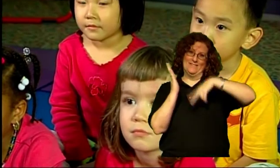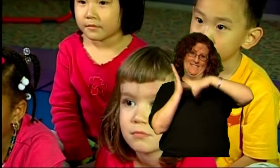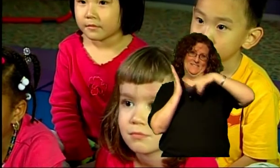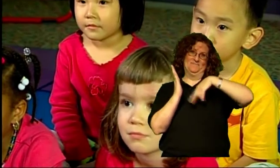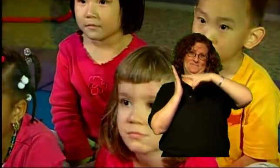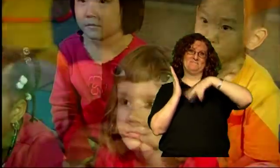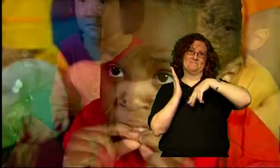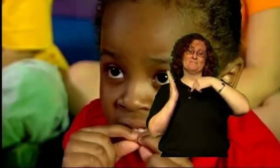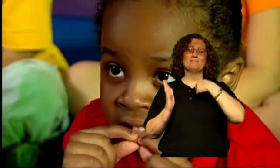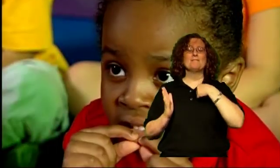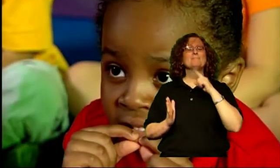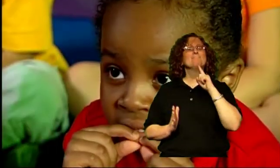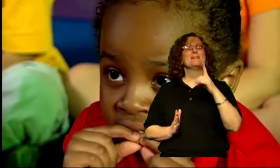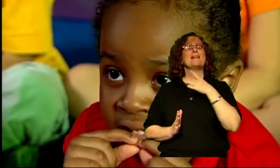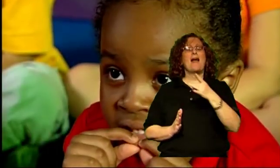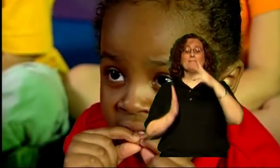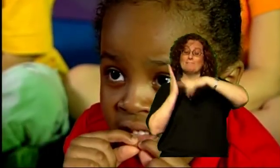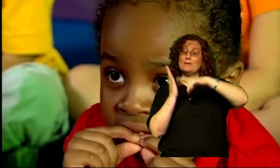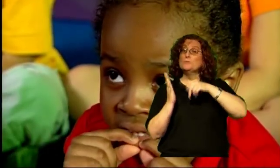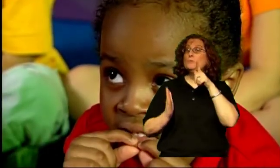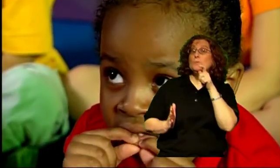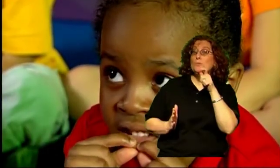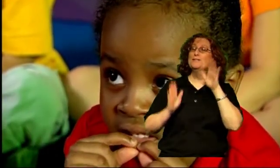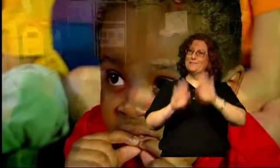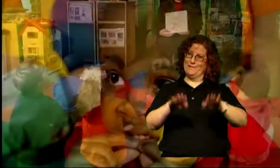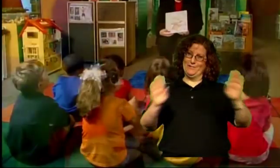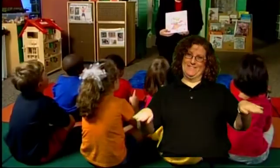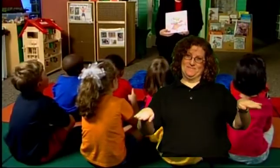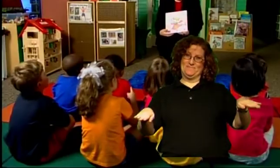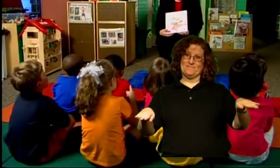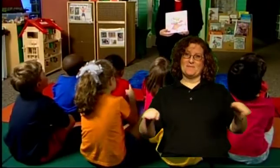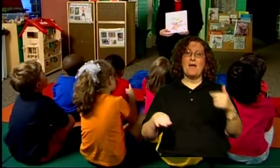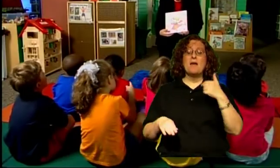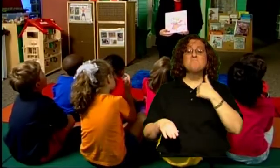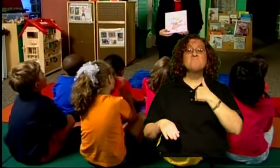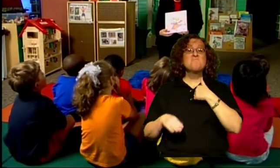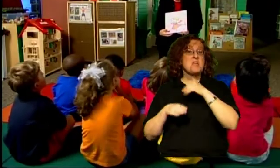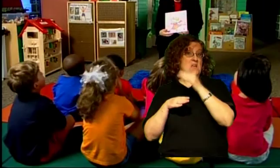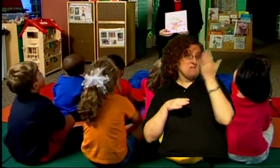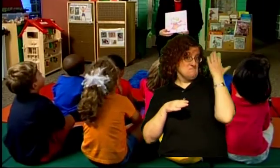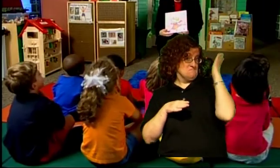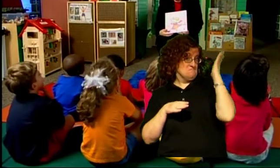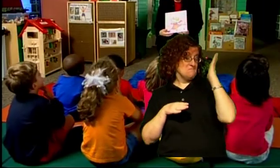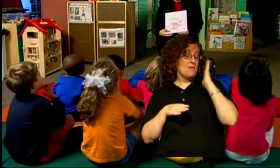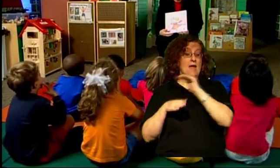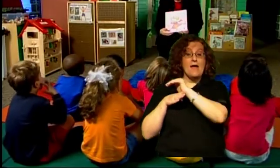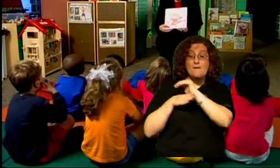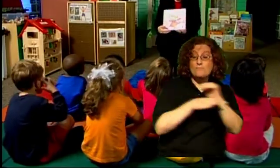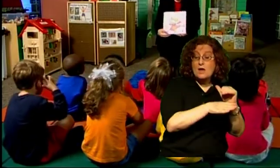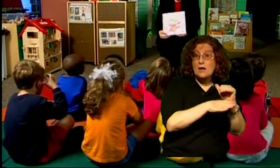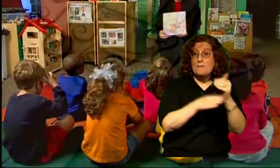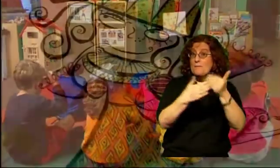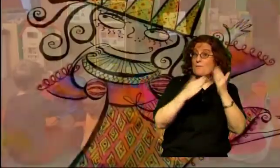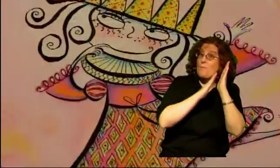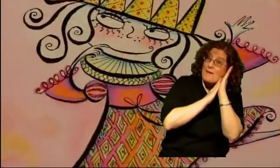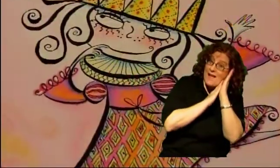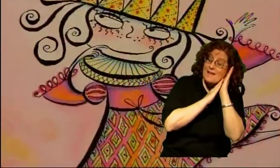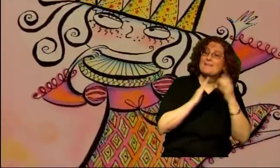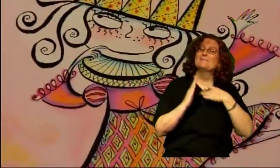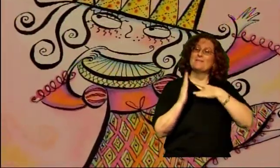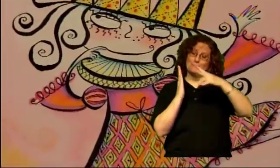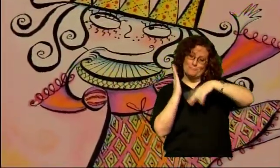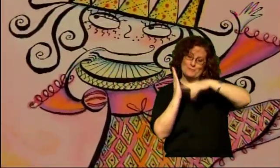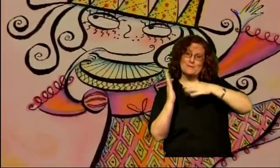people. I used to read to my two boys every night before they went to bed. So I have a special story for you today.